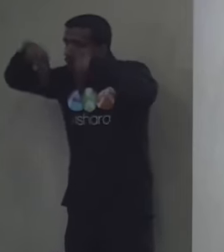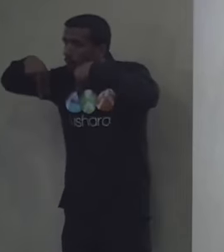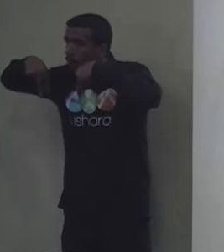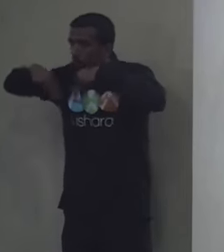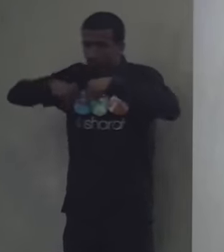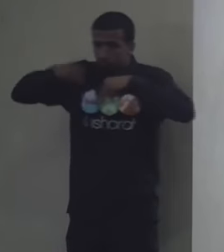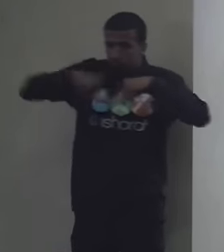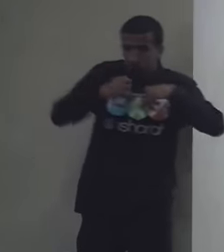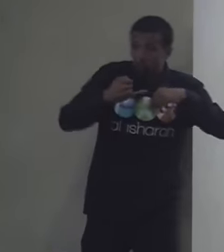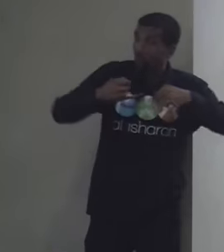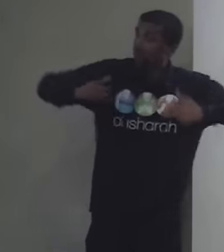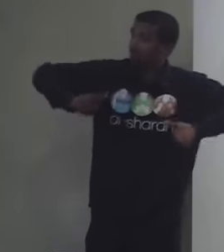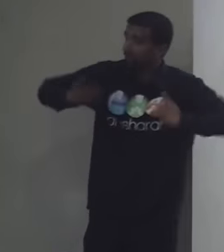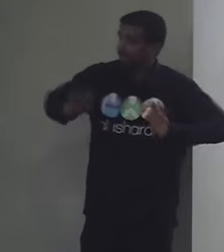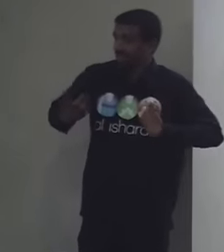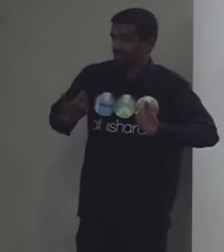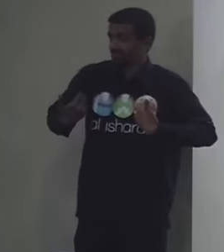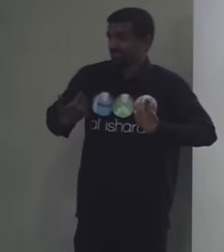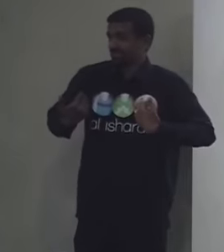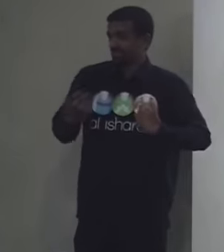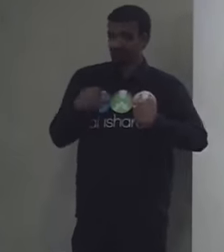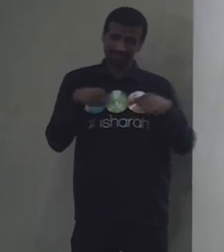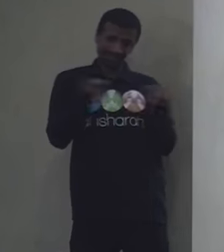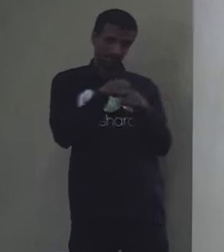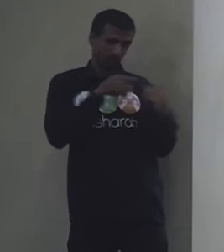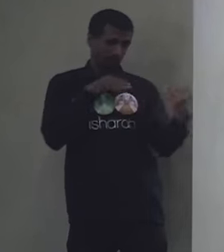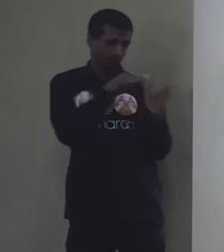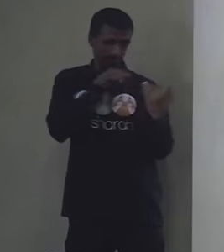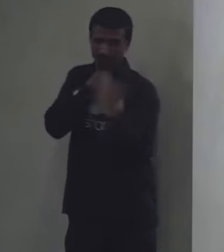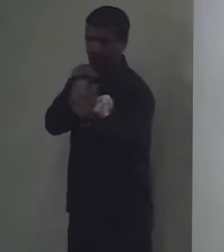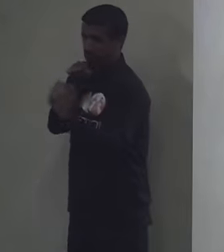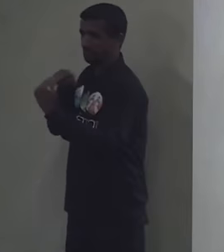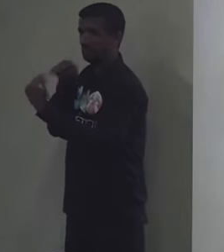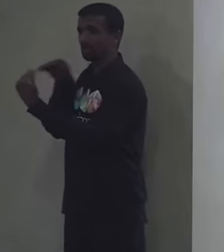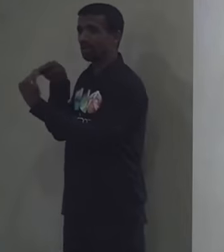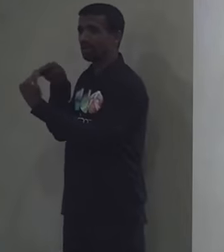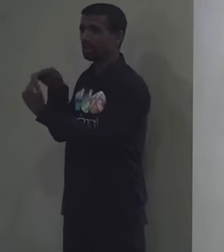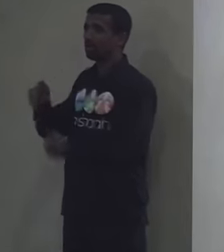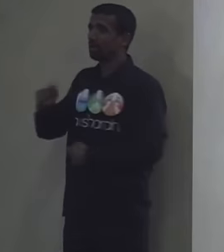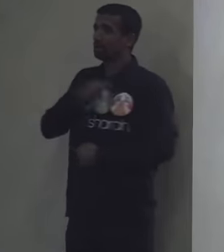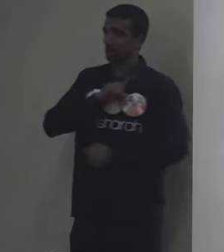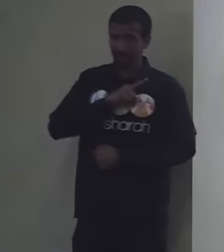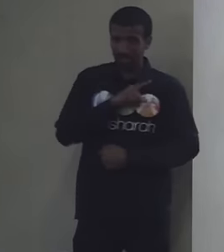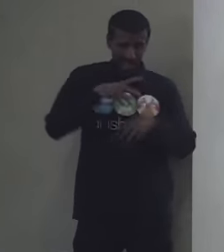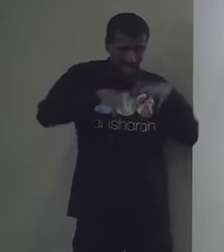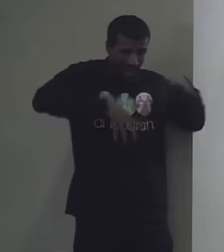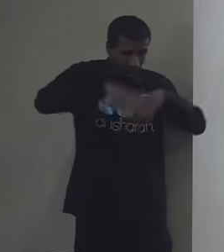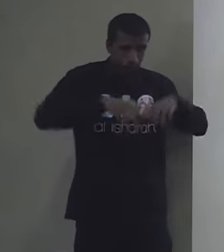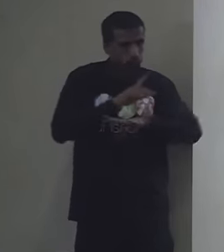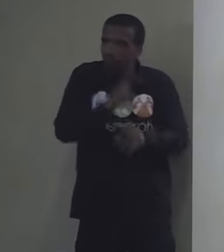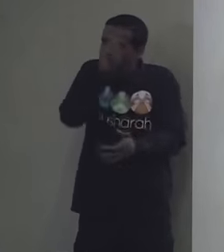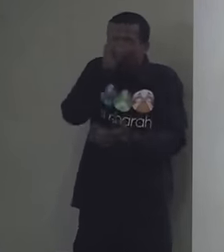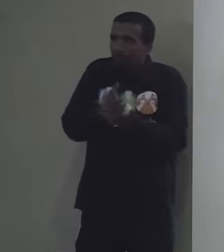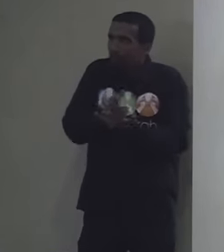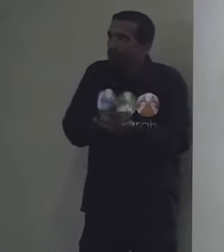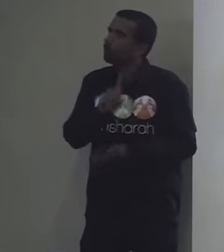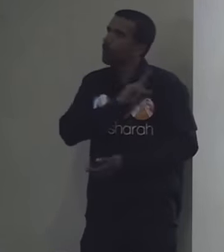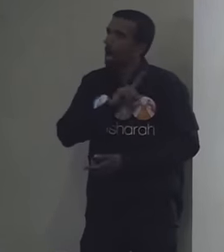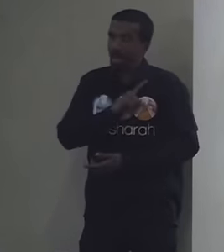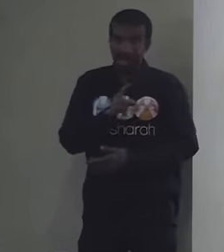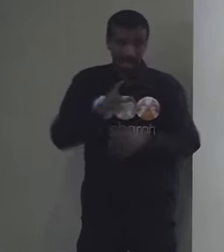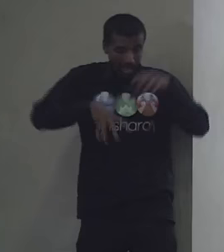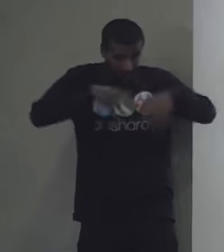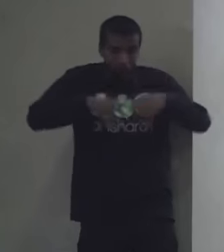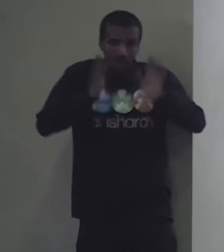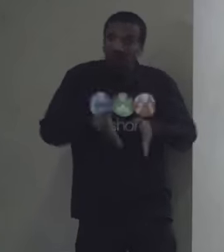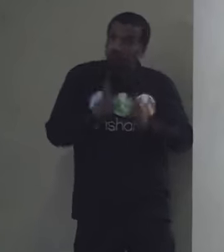monkey. Because those animals are not convinced until they what? Until they see. When they hear there's a fire alarm, the cat doesn't leave